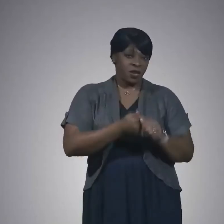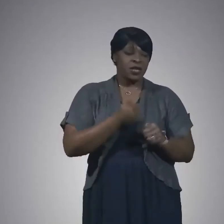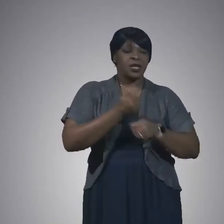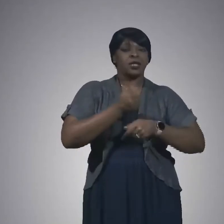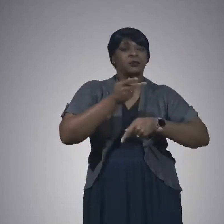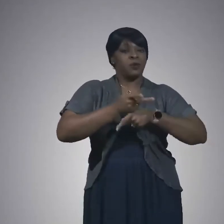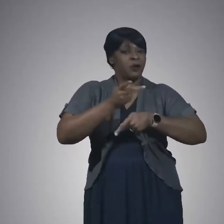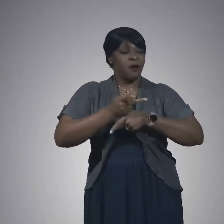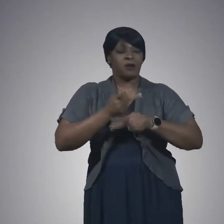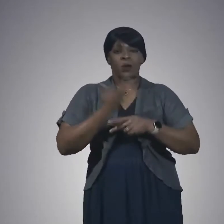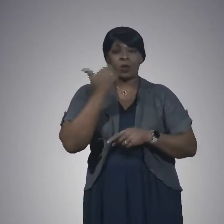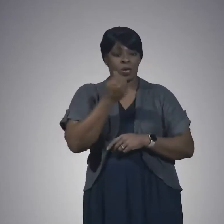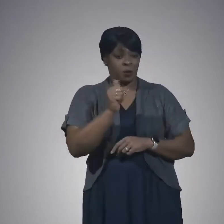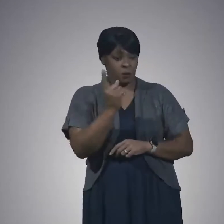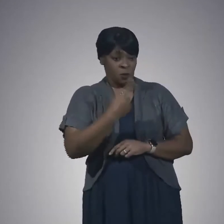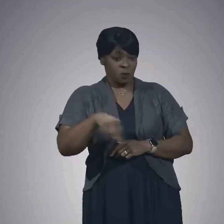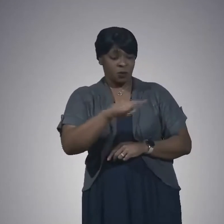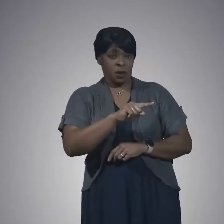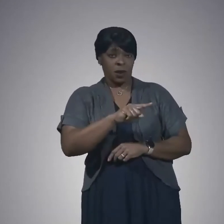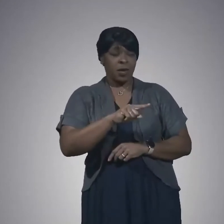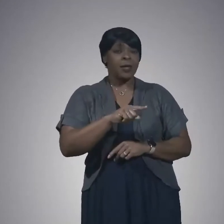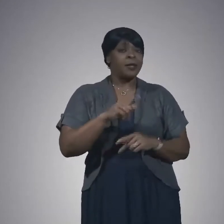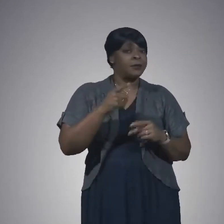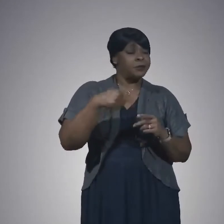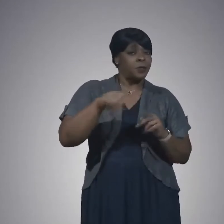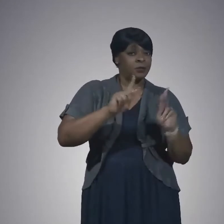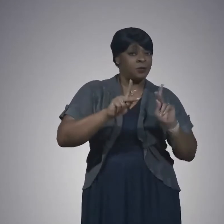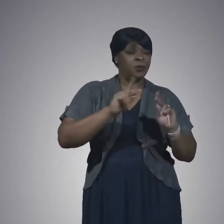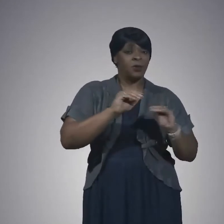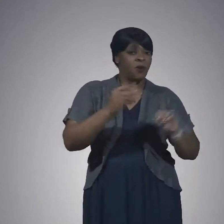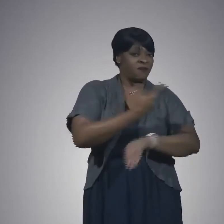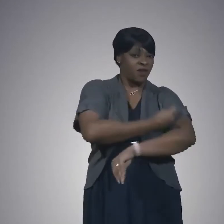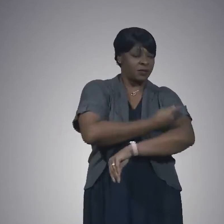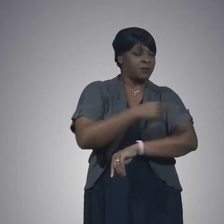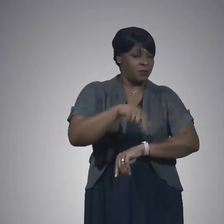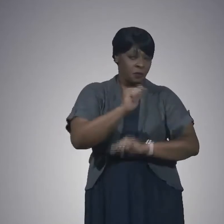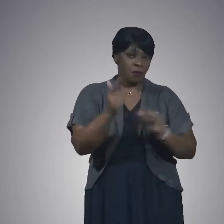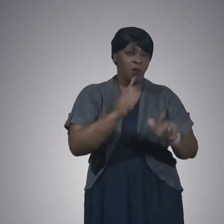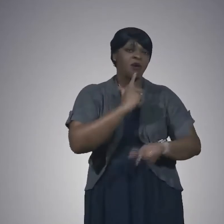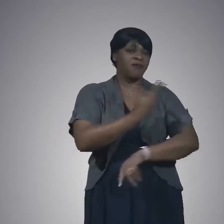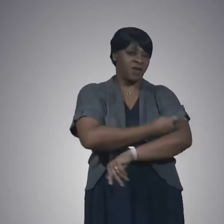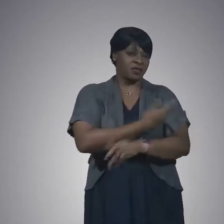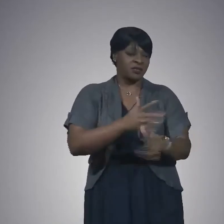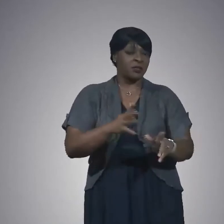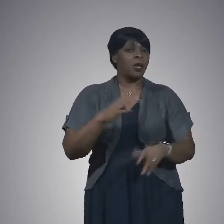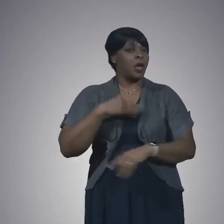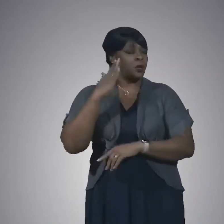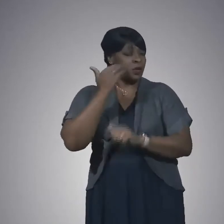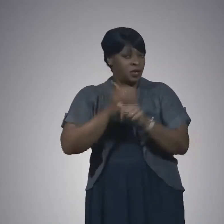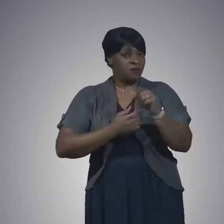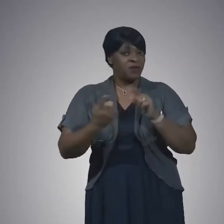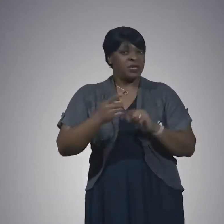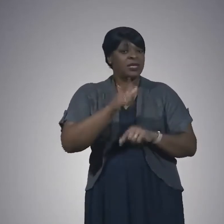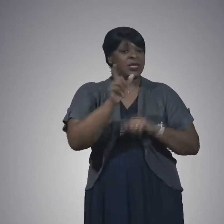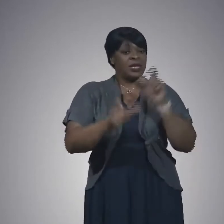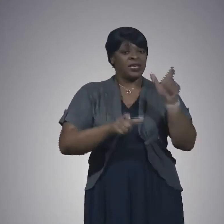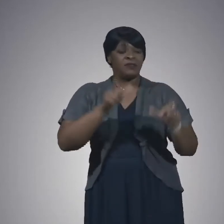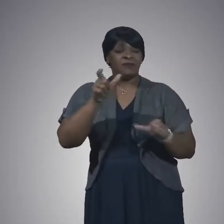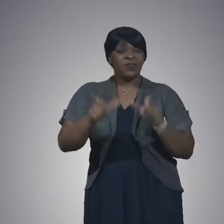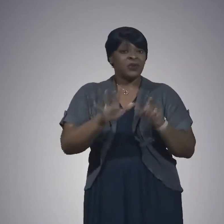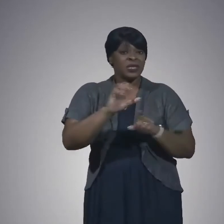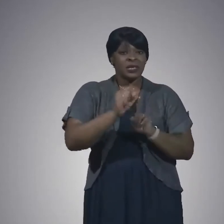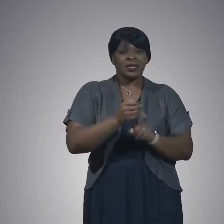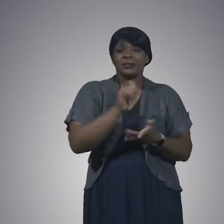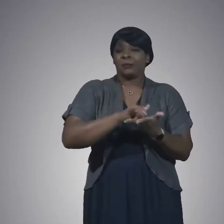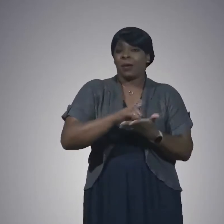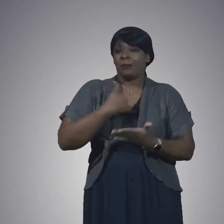I don't know of any cases where our paramedics are doing that are unvaccinated, but it's possible for me to know everybody's individual status, but